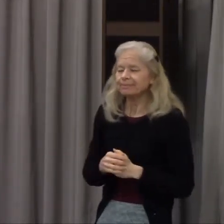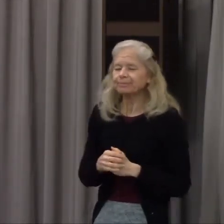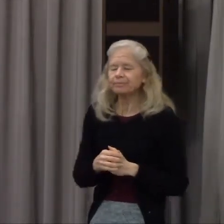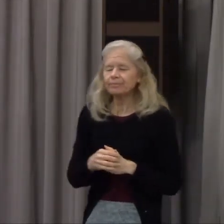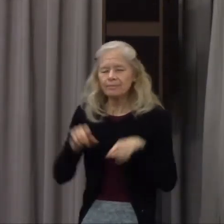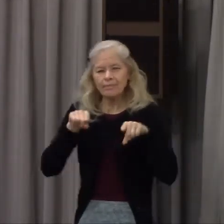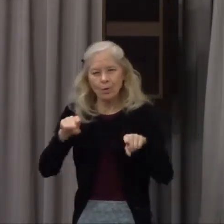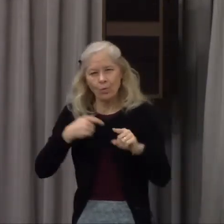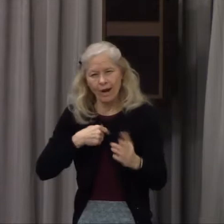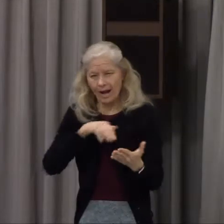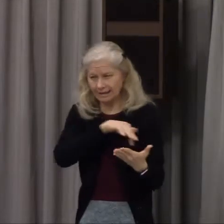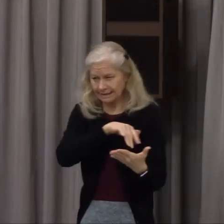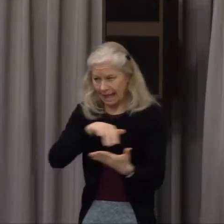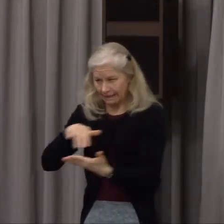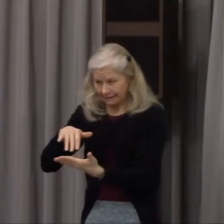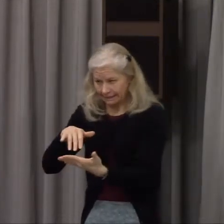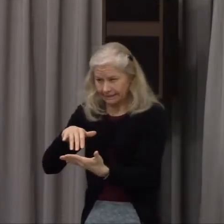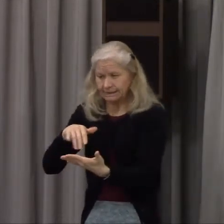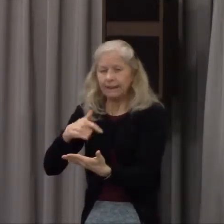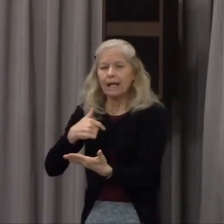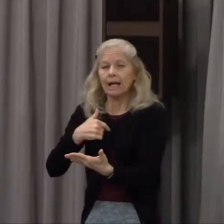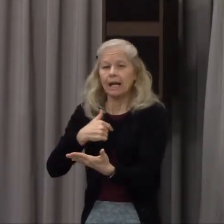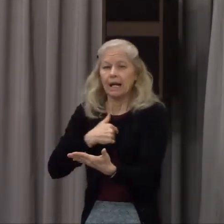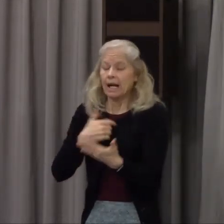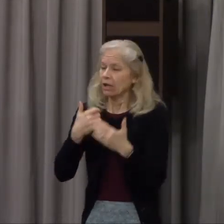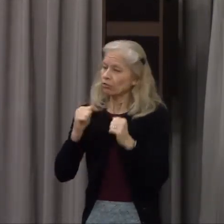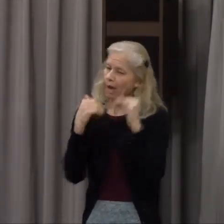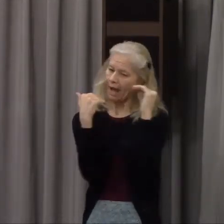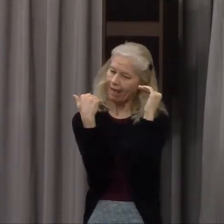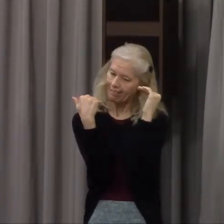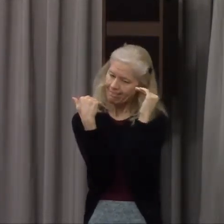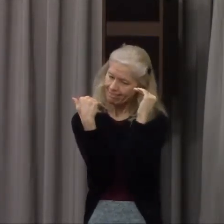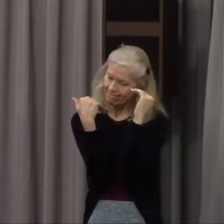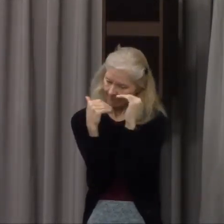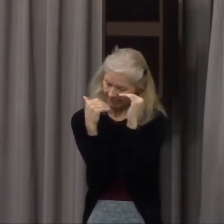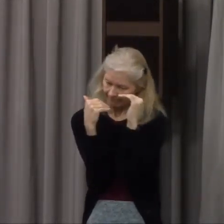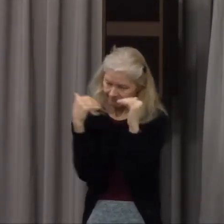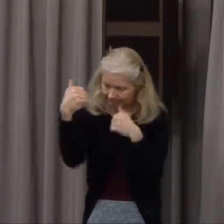limit what I'm preaching on as to what the Bible specifically says about that symbol.